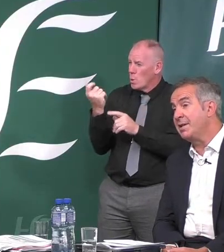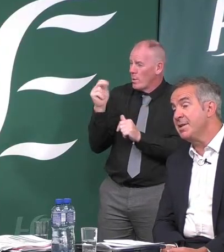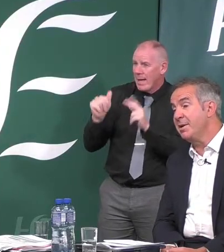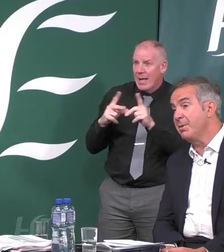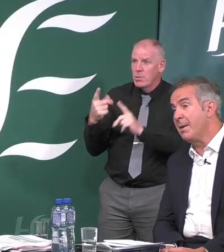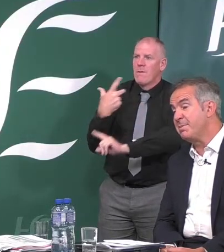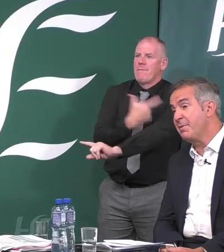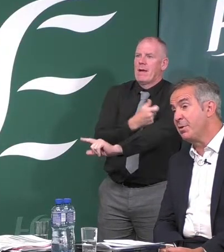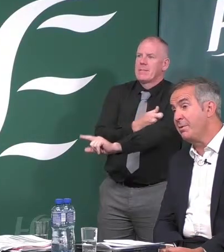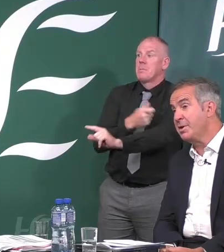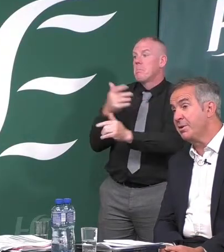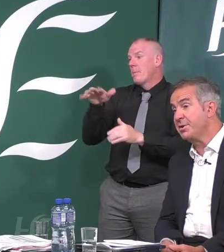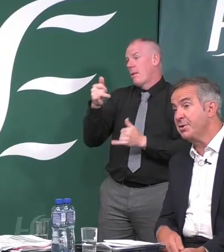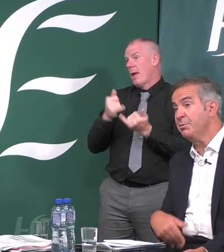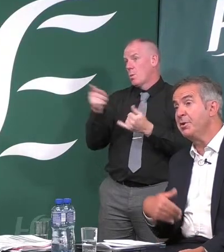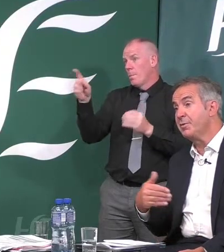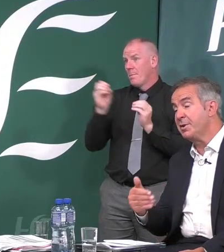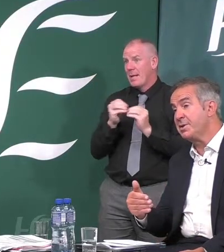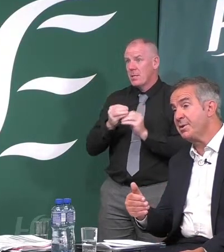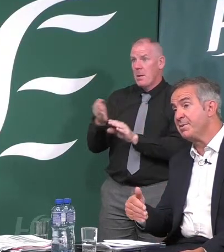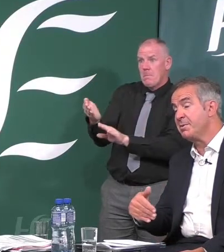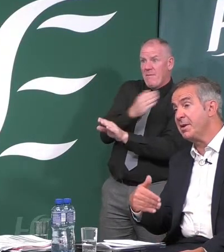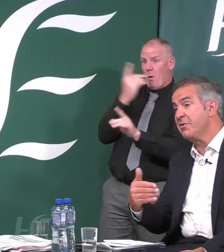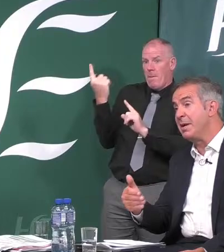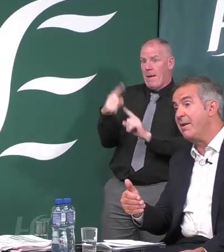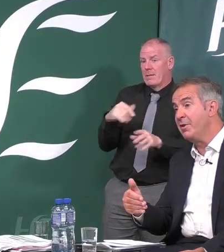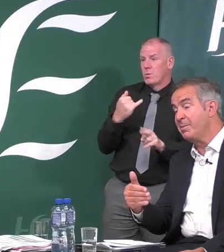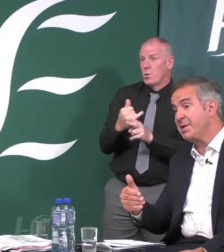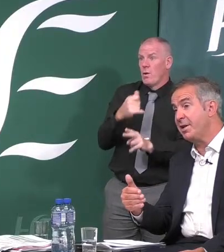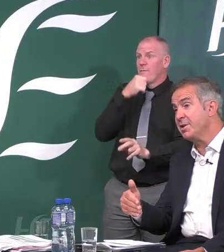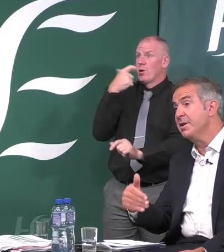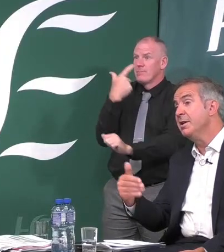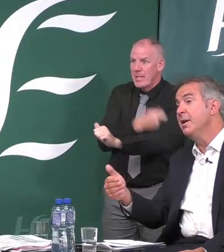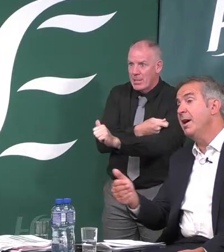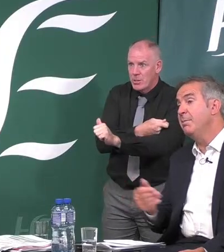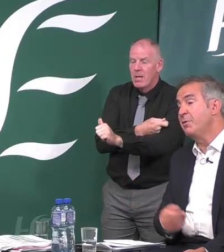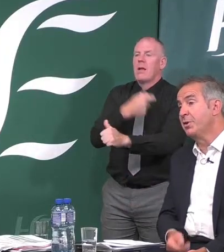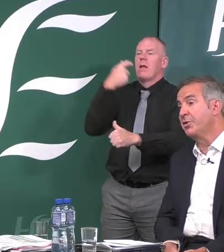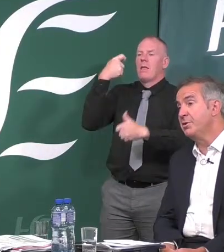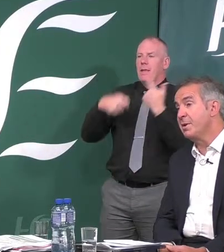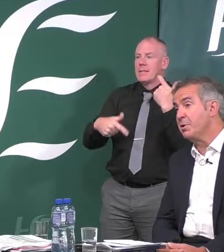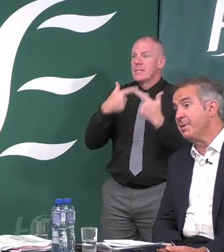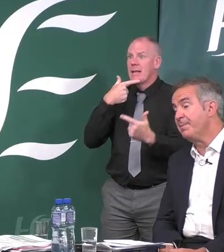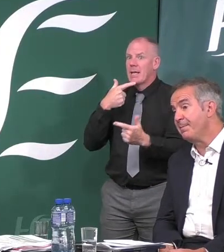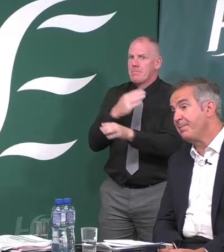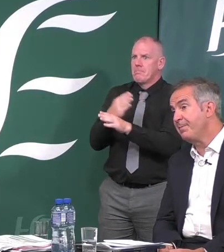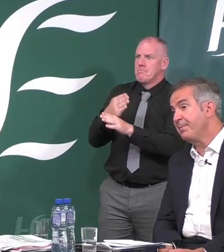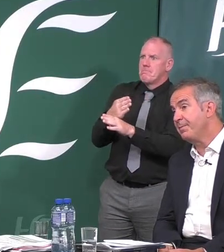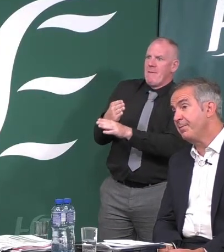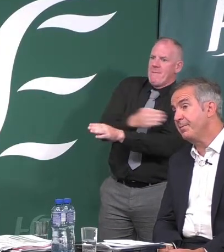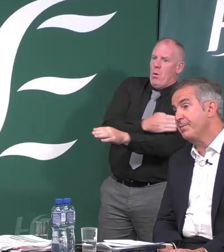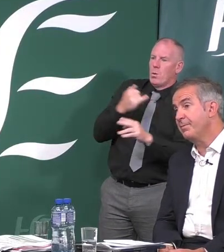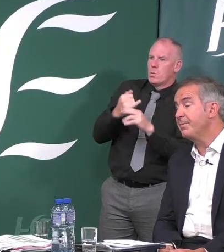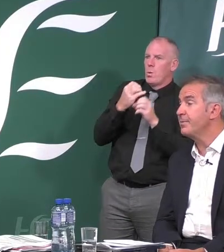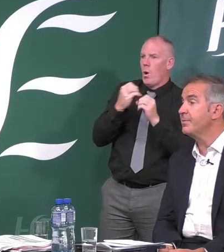as you say, vaccinated perhaps before they return to school with their first dose, which will give them a level of protection before the schools reopen.